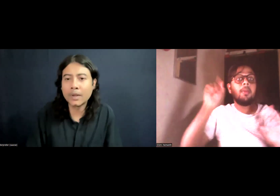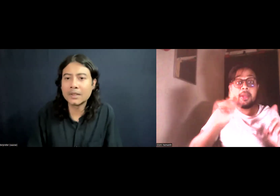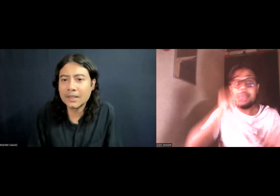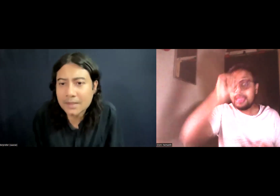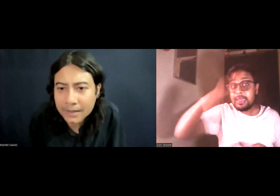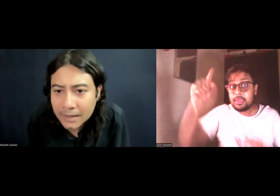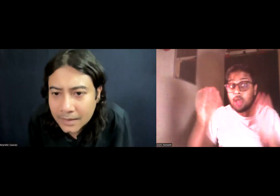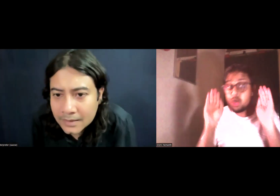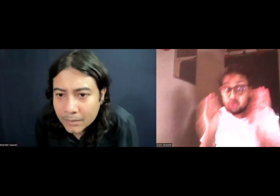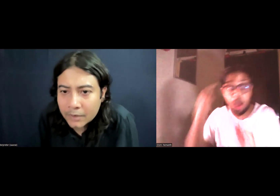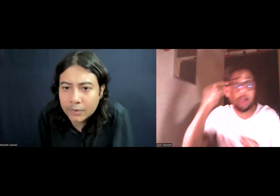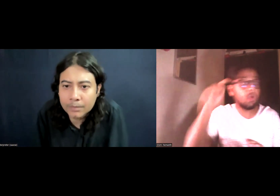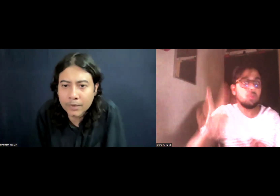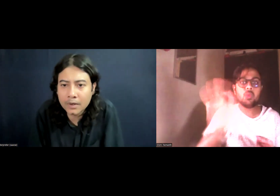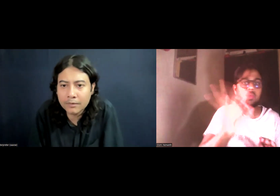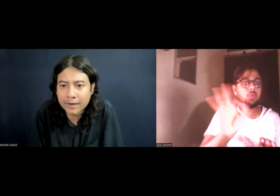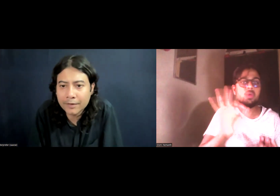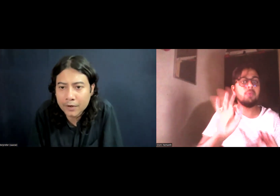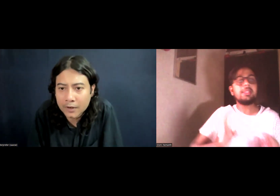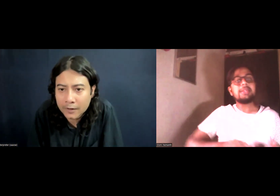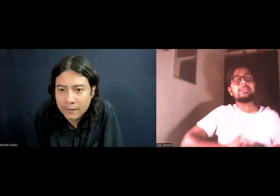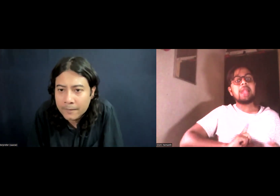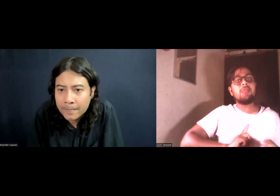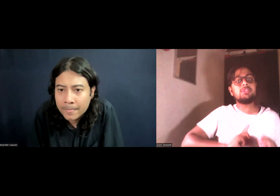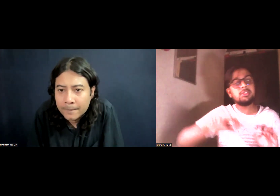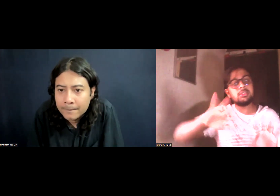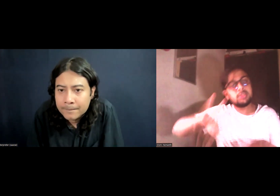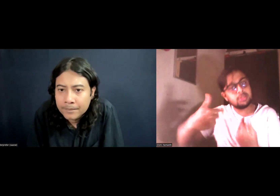Okay. So, Mataji, they're saying that there's some kind of a, where we were.